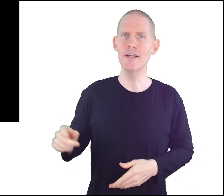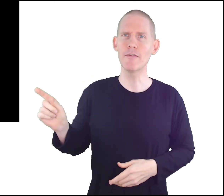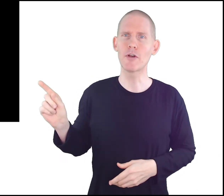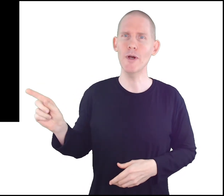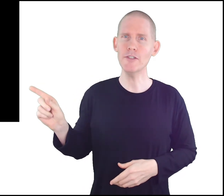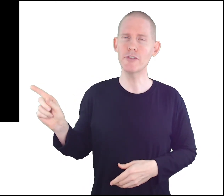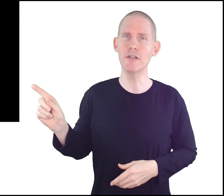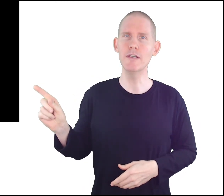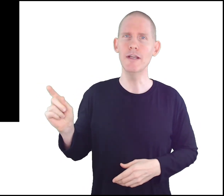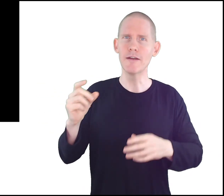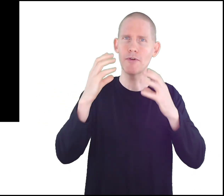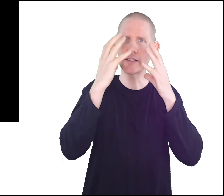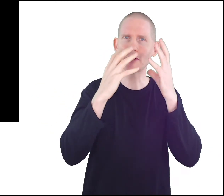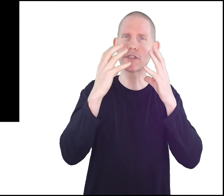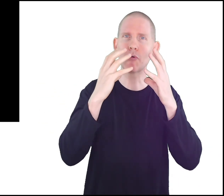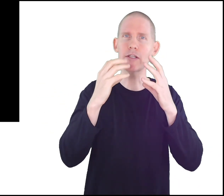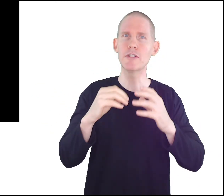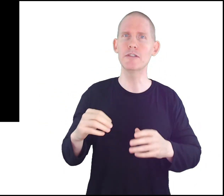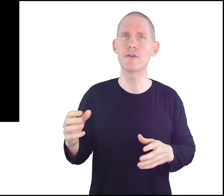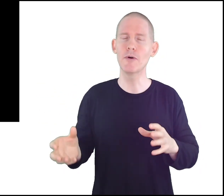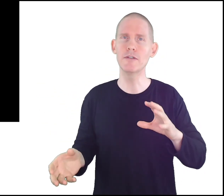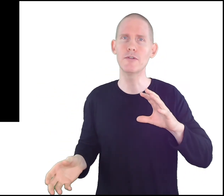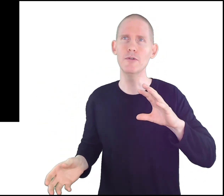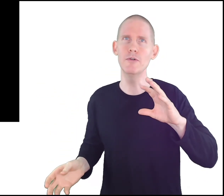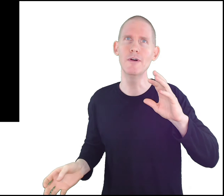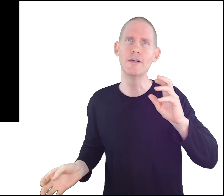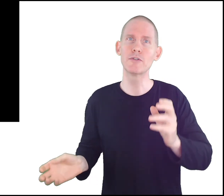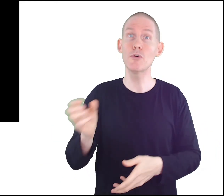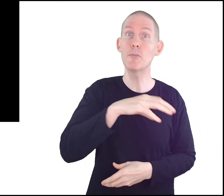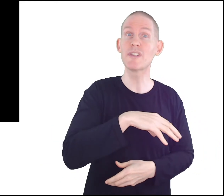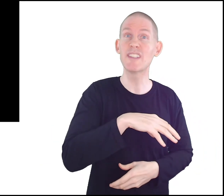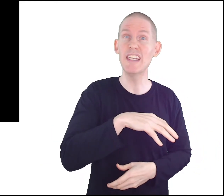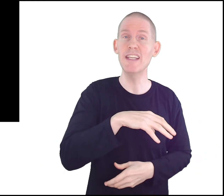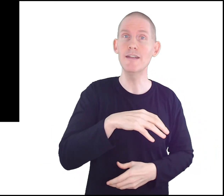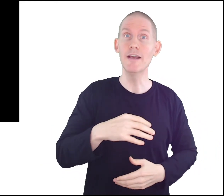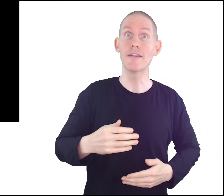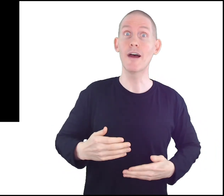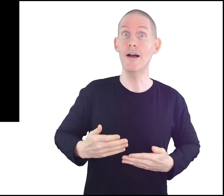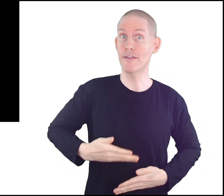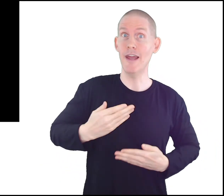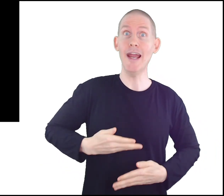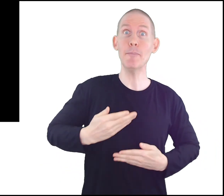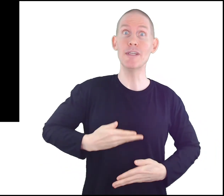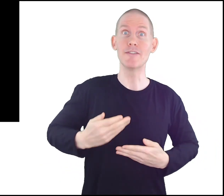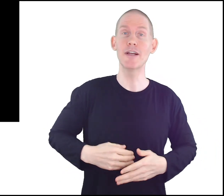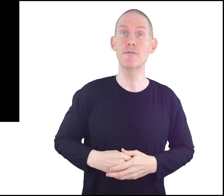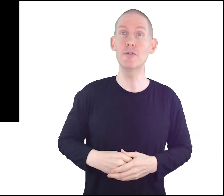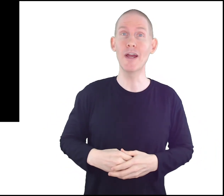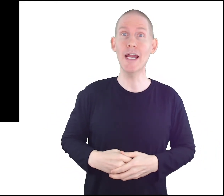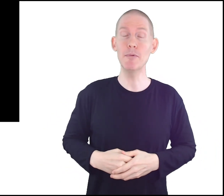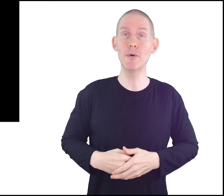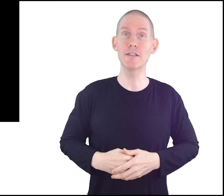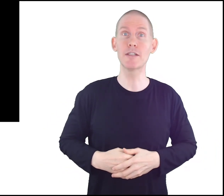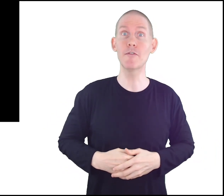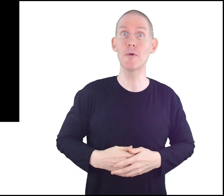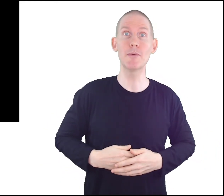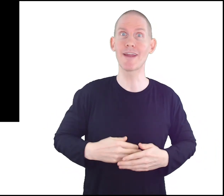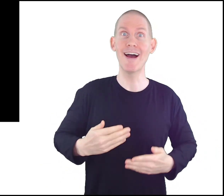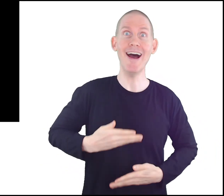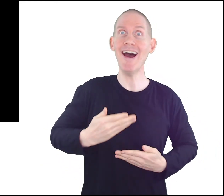the question facial expression is going to supersede the happy, right? If you do happy by itself, you might be like,